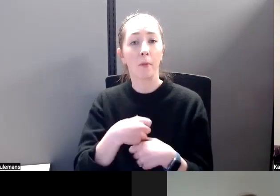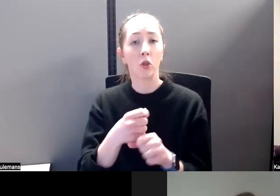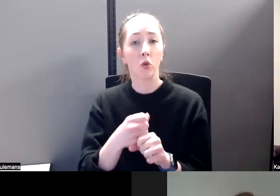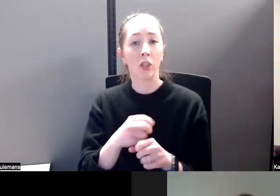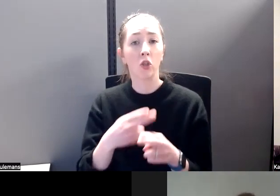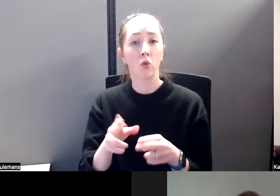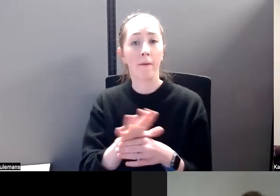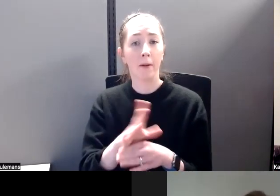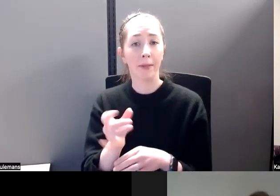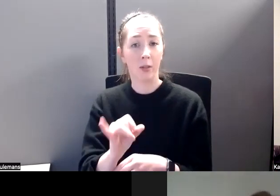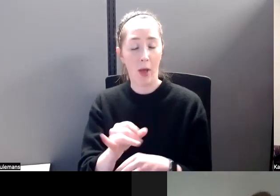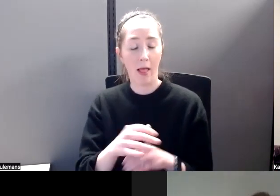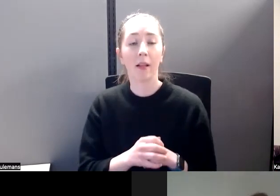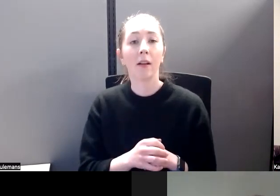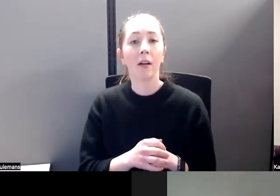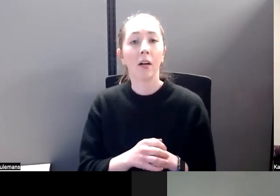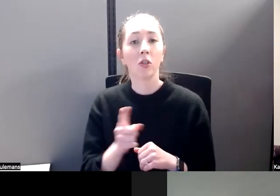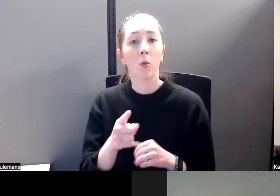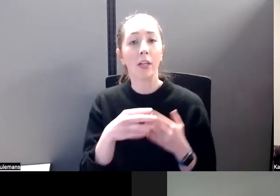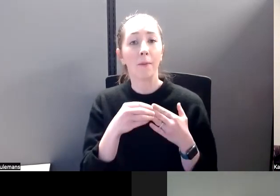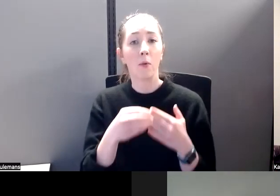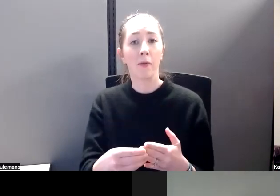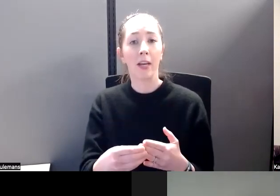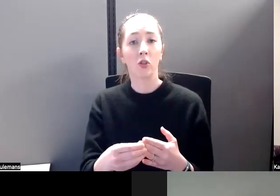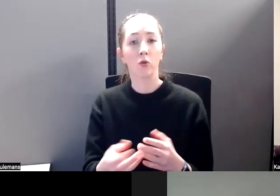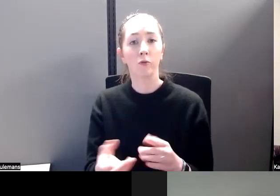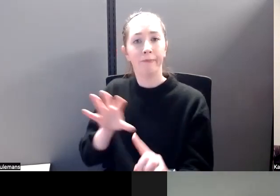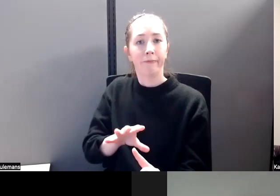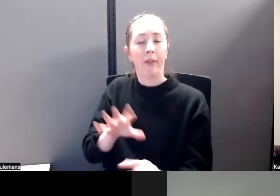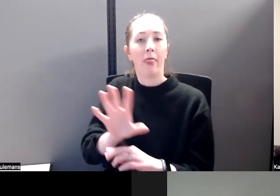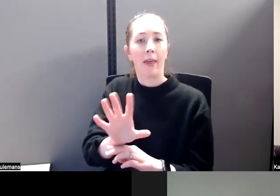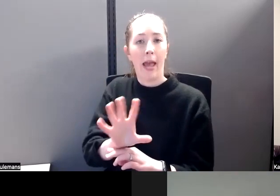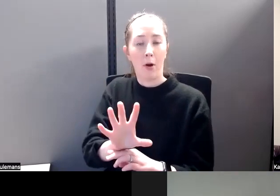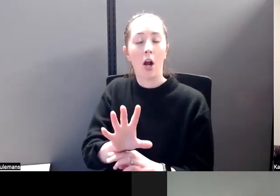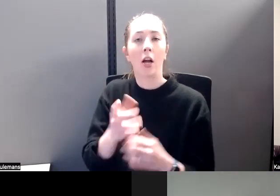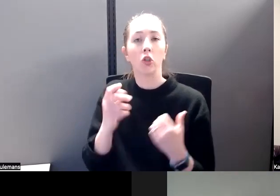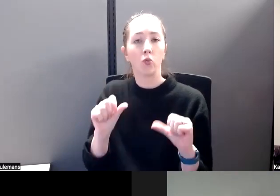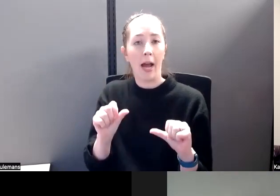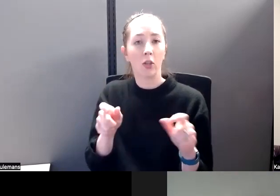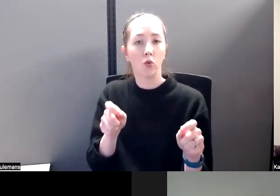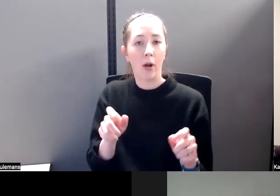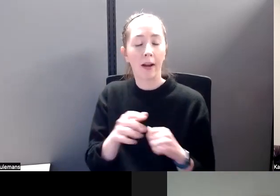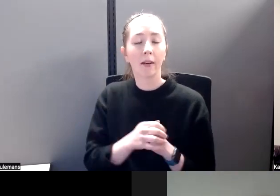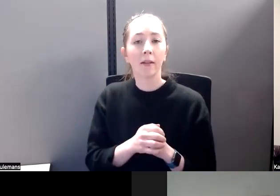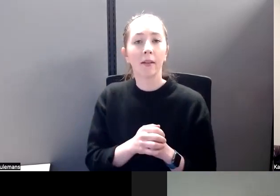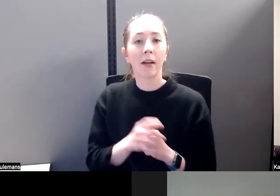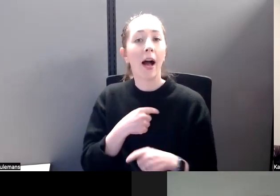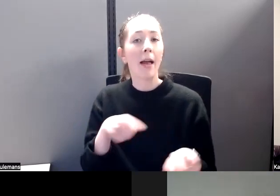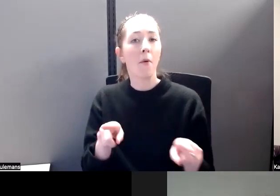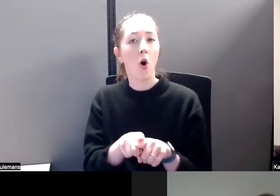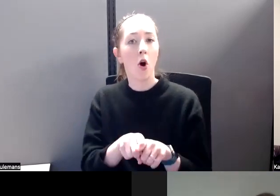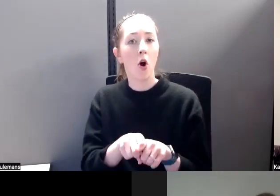I had already wanted to be moving into behind the camera. I already wanted to try. I am also